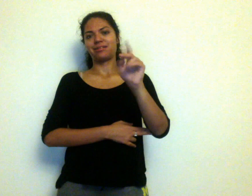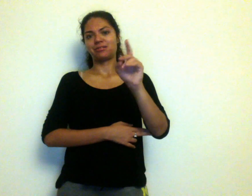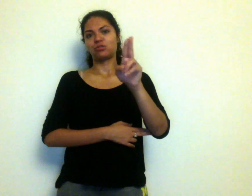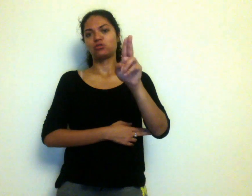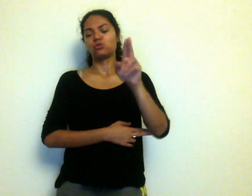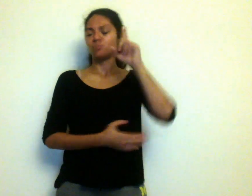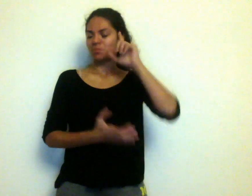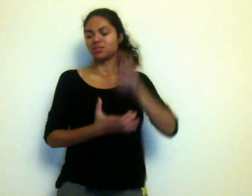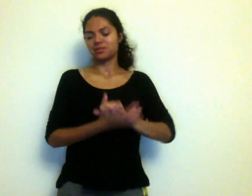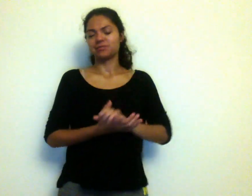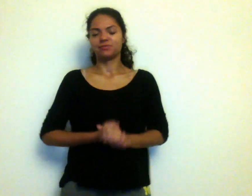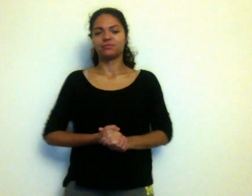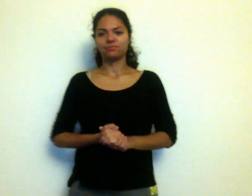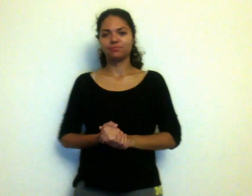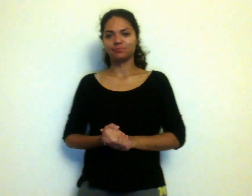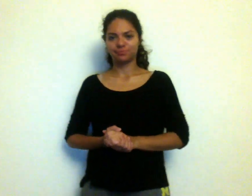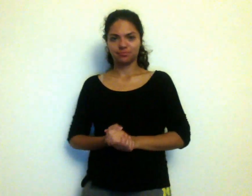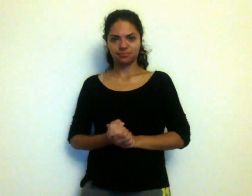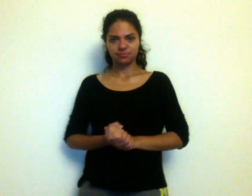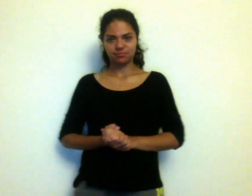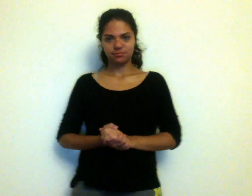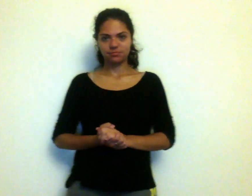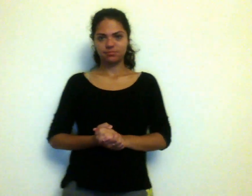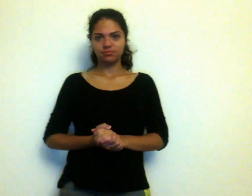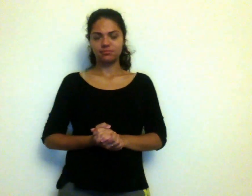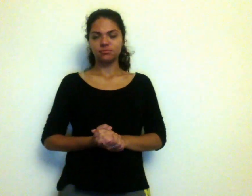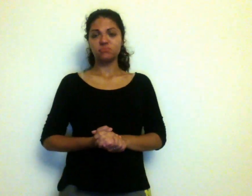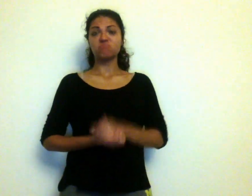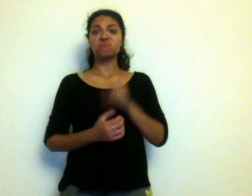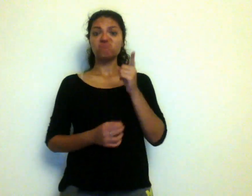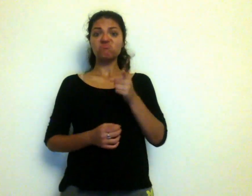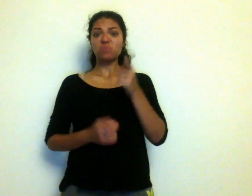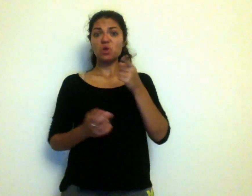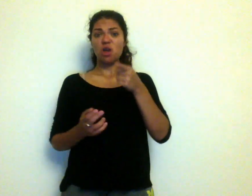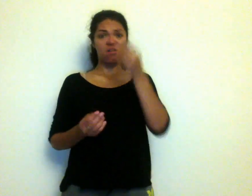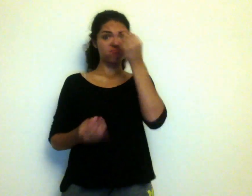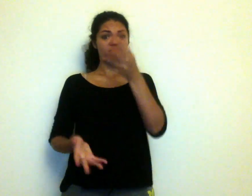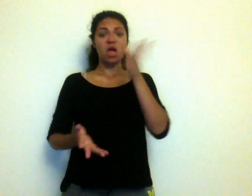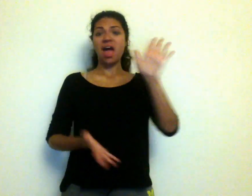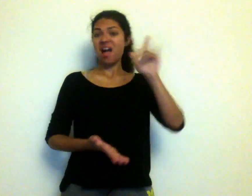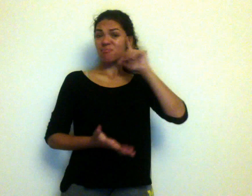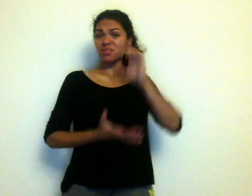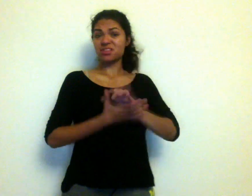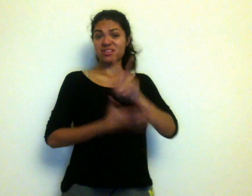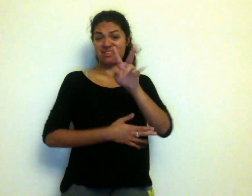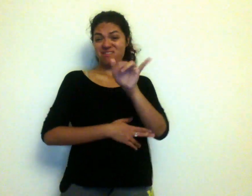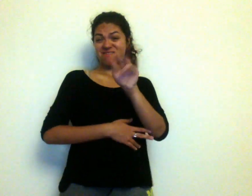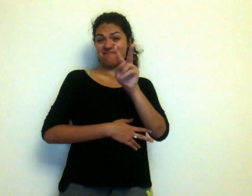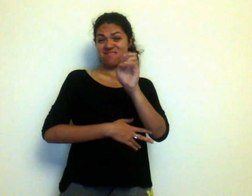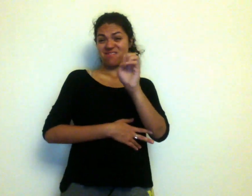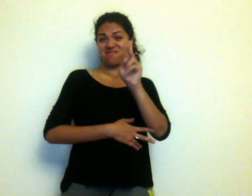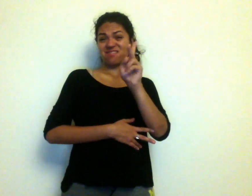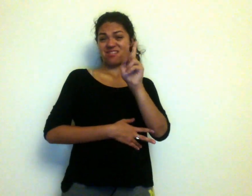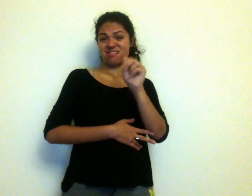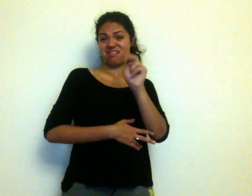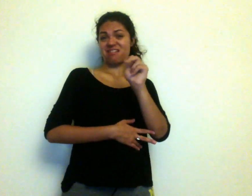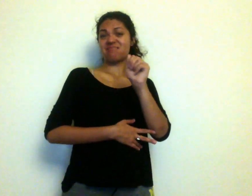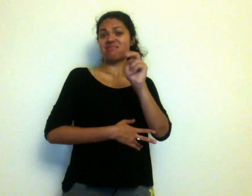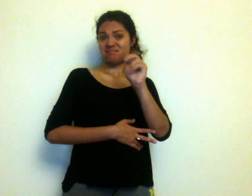As a matter of fact, if you read Vivekananda and read Ramakrishna, you will find that Ramakrishna in his pantheon of gods